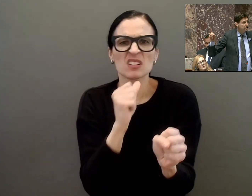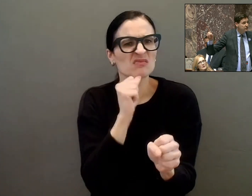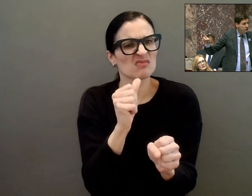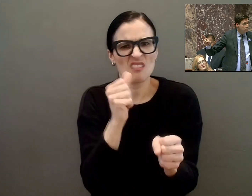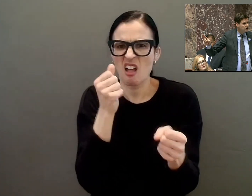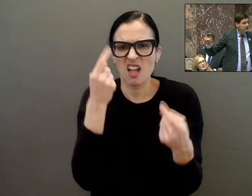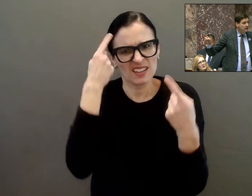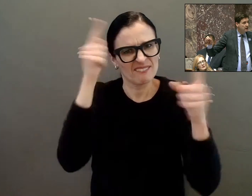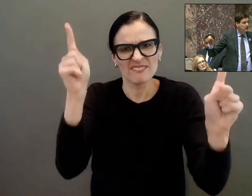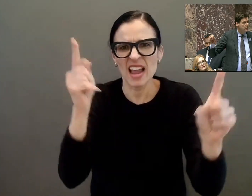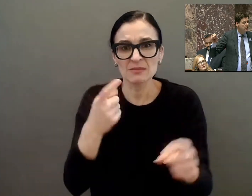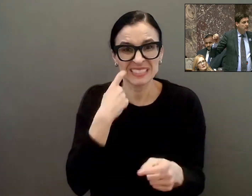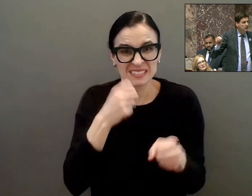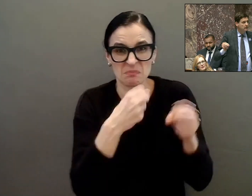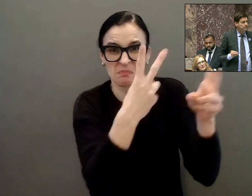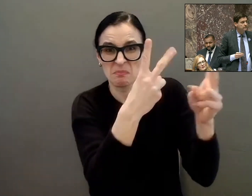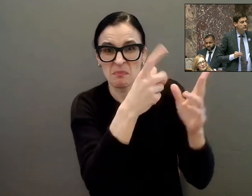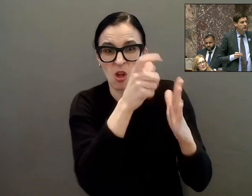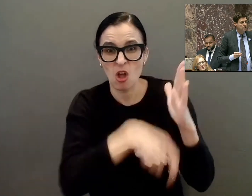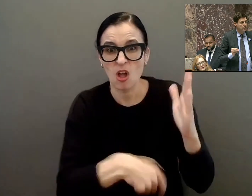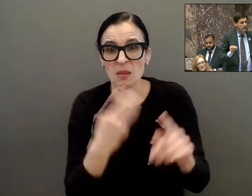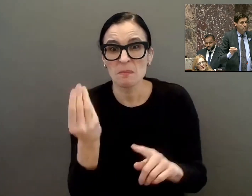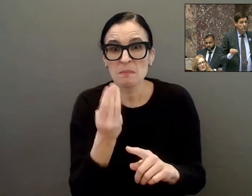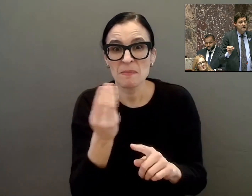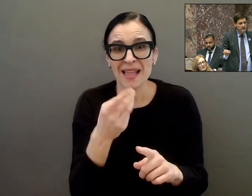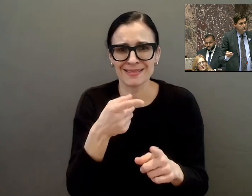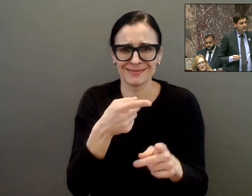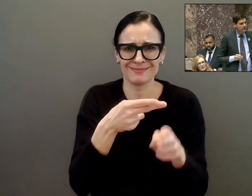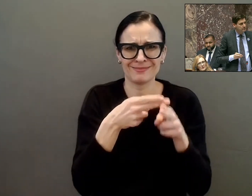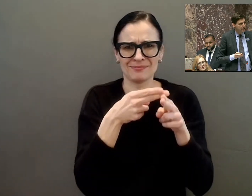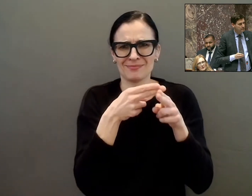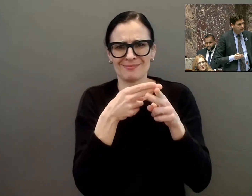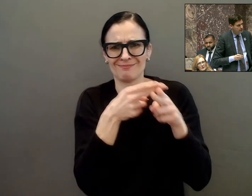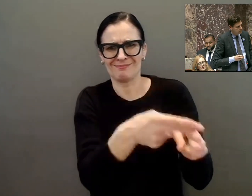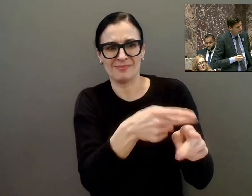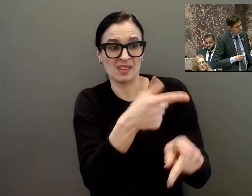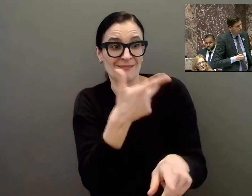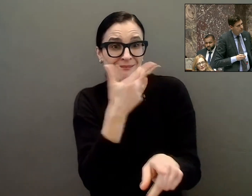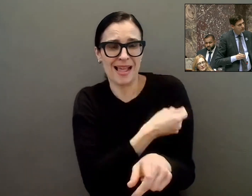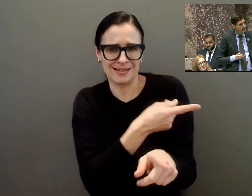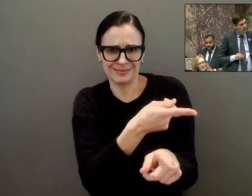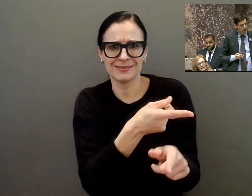related to Soji. Member. Well, what did you say on the panel,